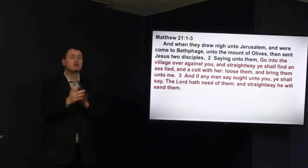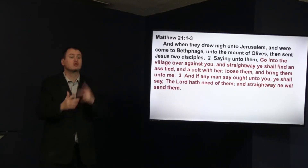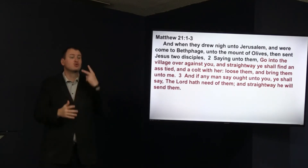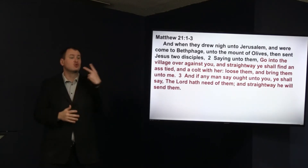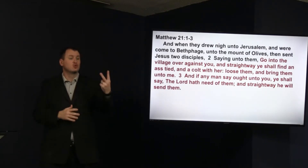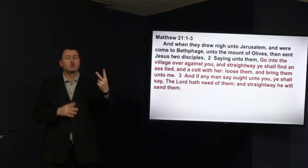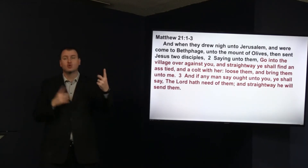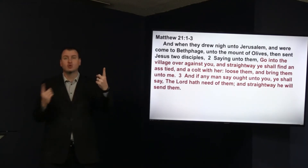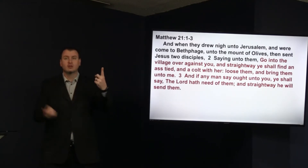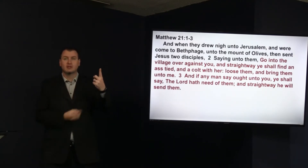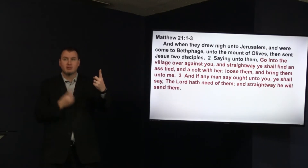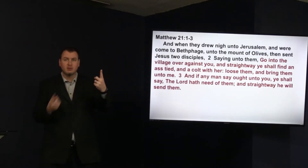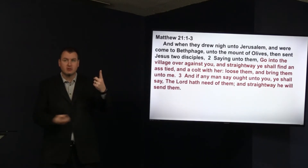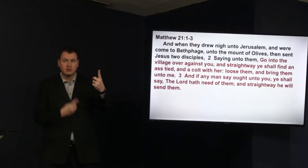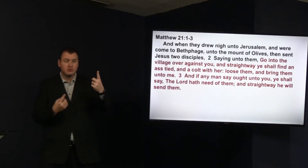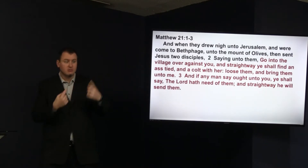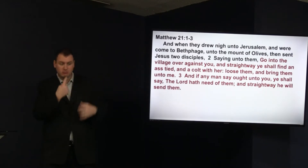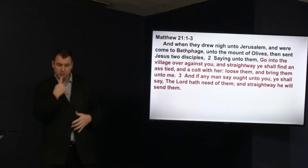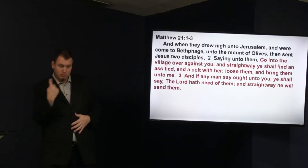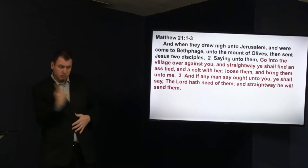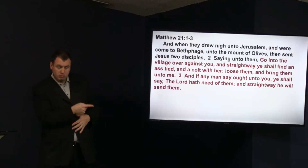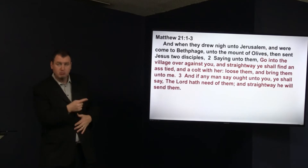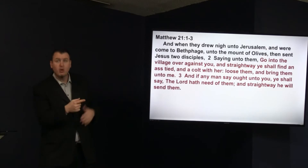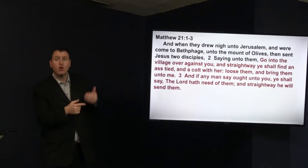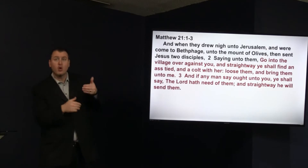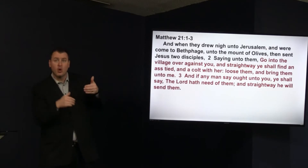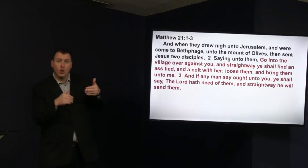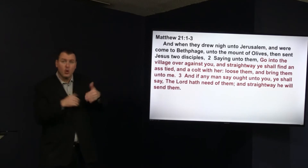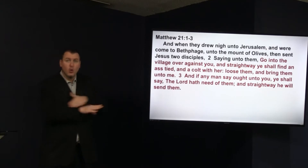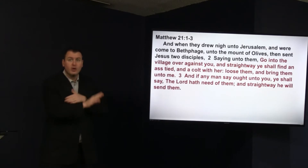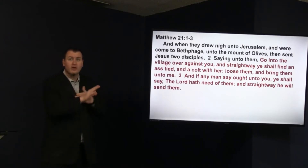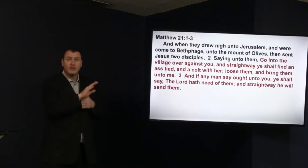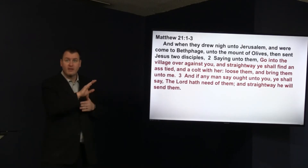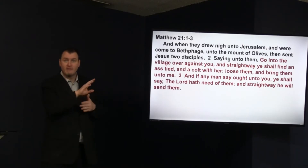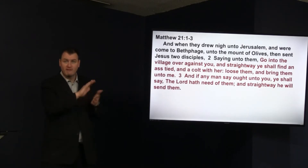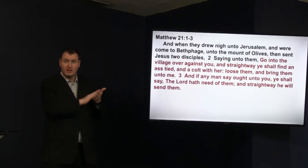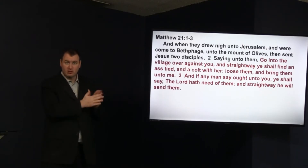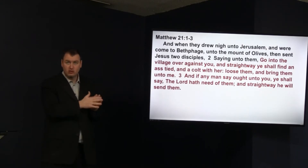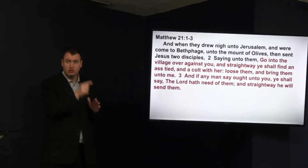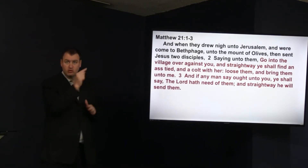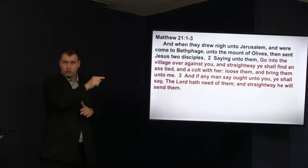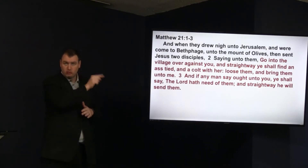then sent Jesus 2 disciples, saying unto them,